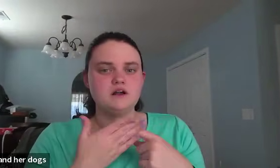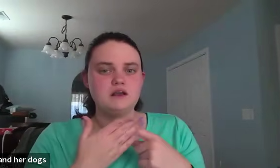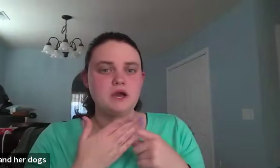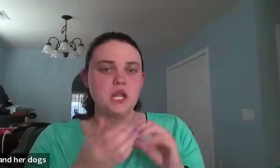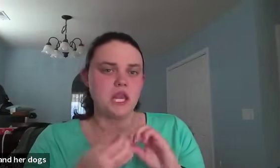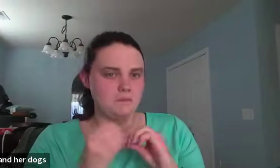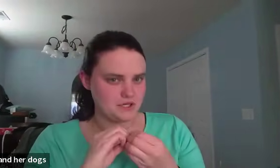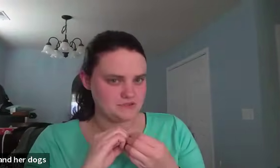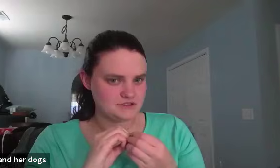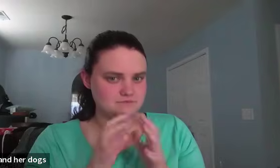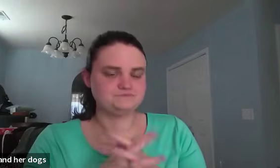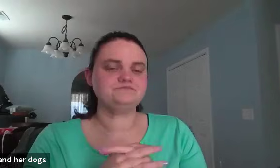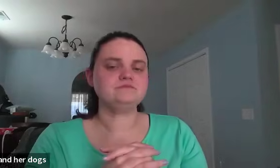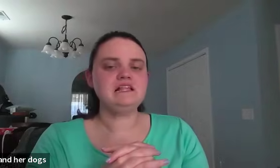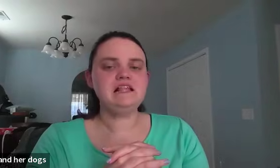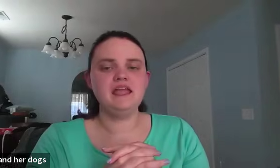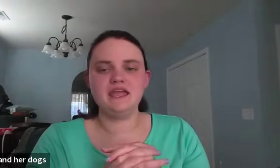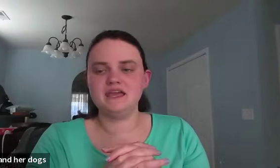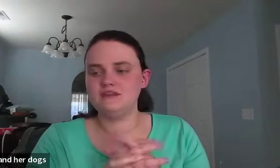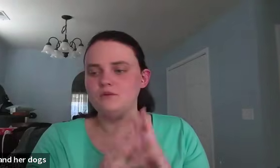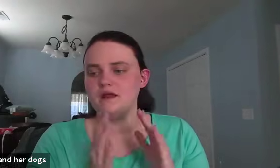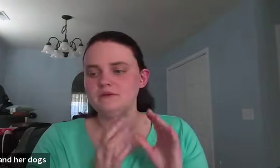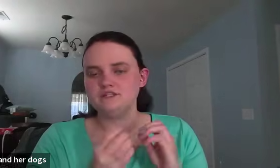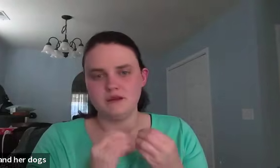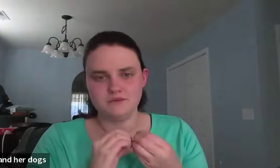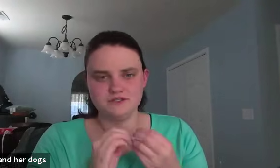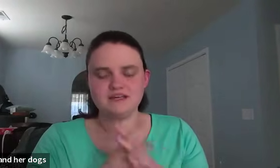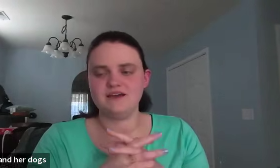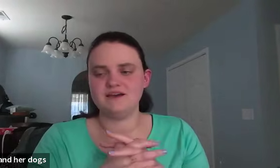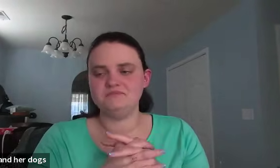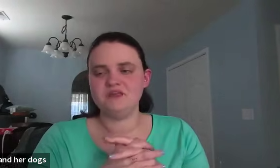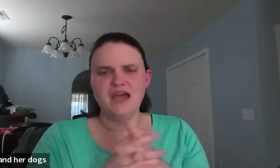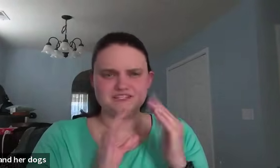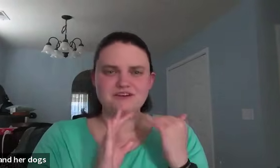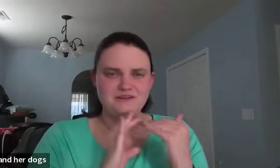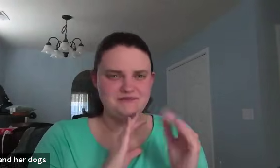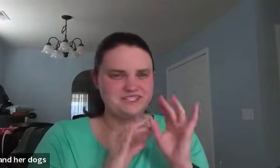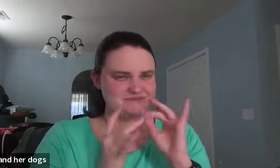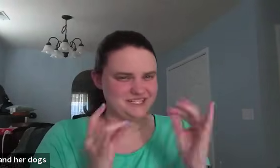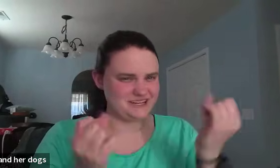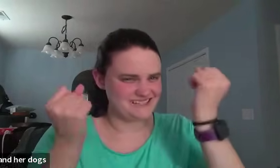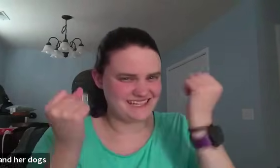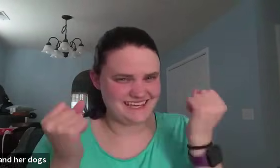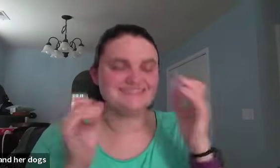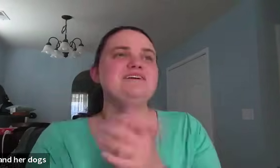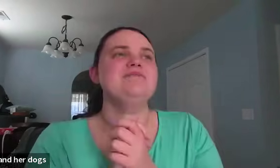talk about numbers. And the way we do numbers, I saw in her email she had mentioned it, and I was like, yes,